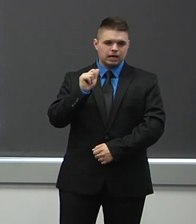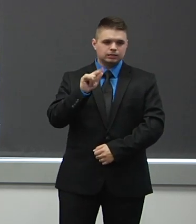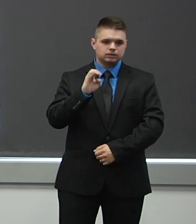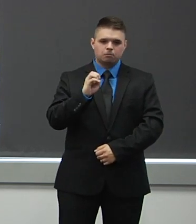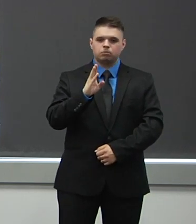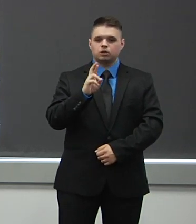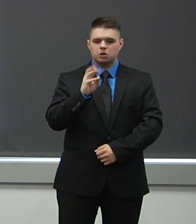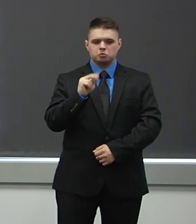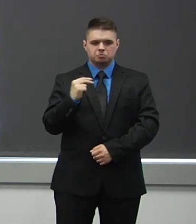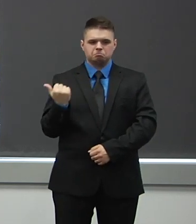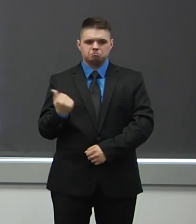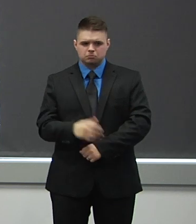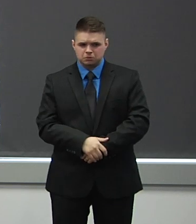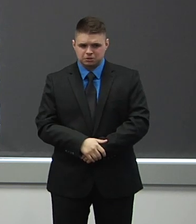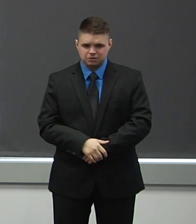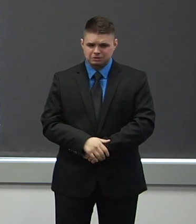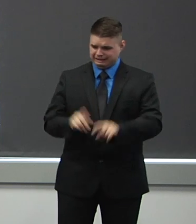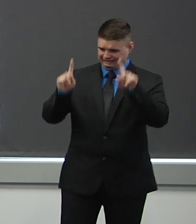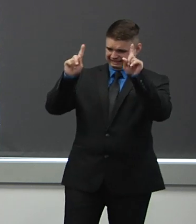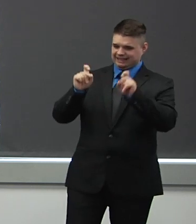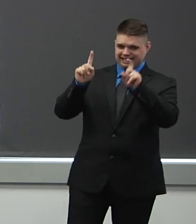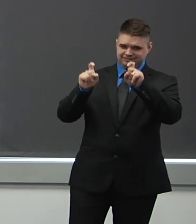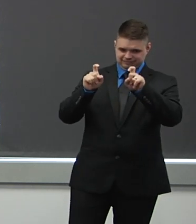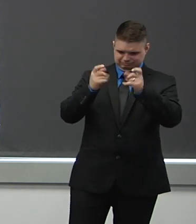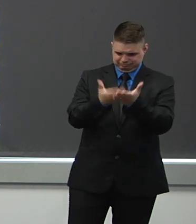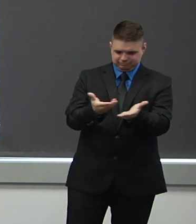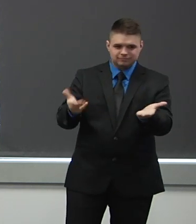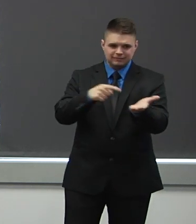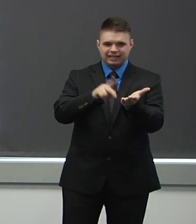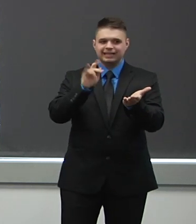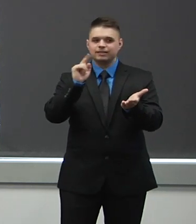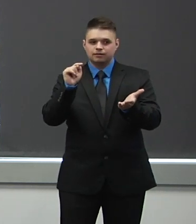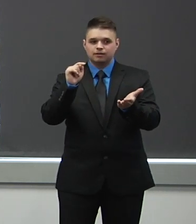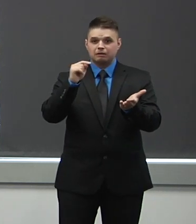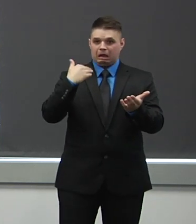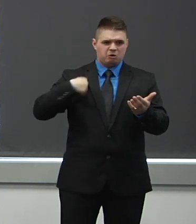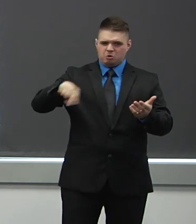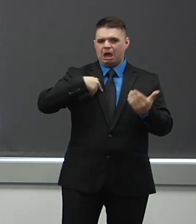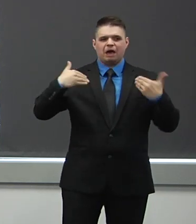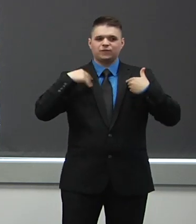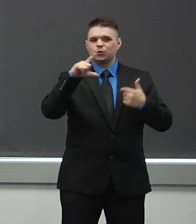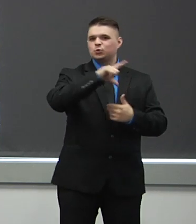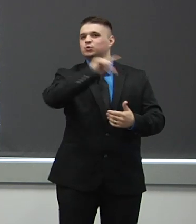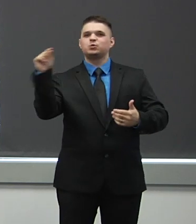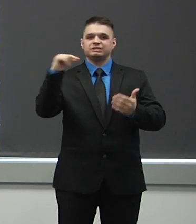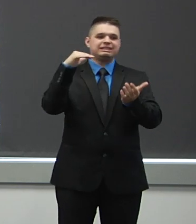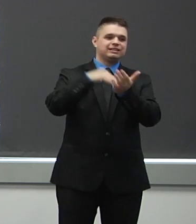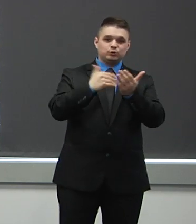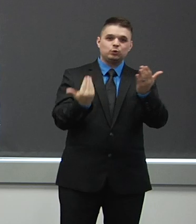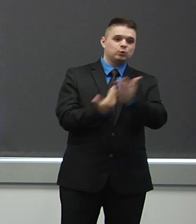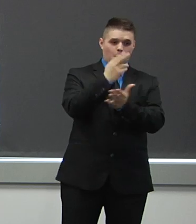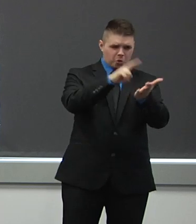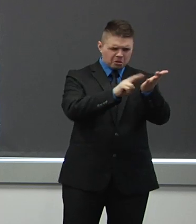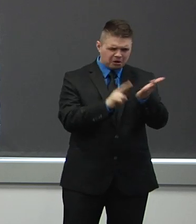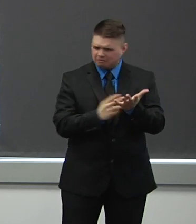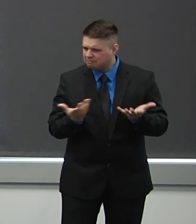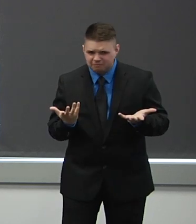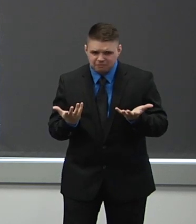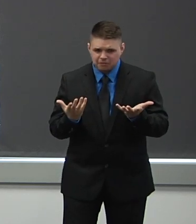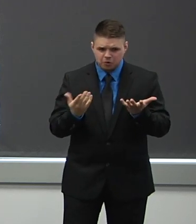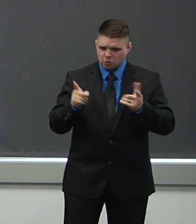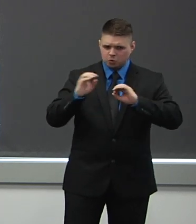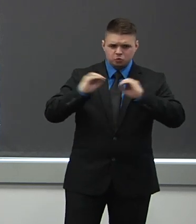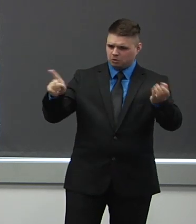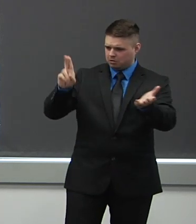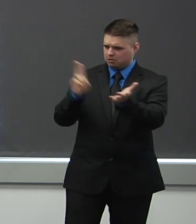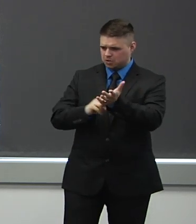kits, why did you say that we'll have 20,000 test kits here in Oregon with a new contract signed if in reality there was no such contract